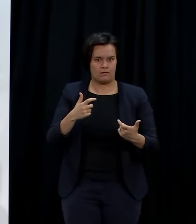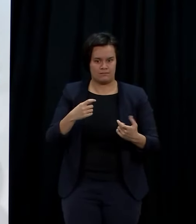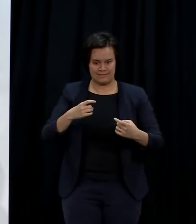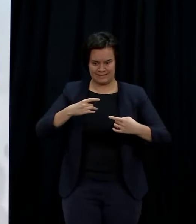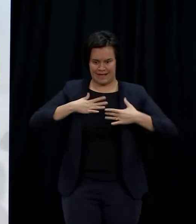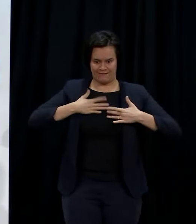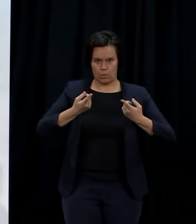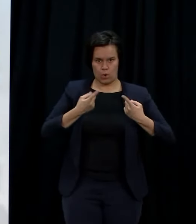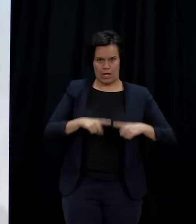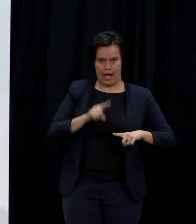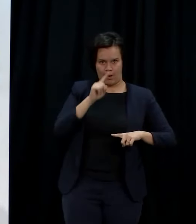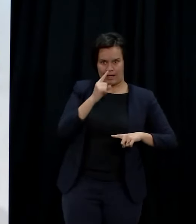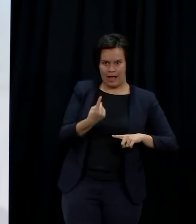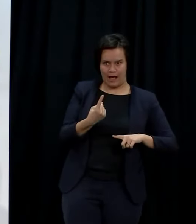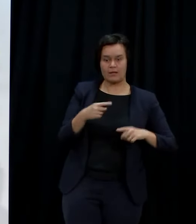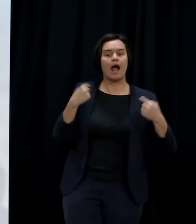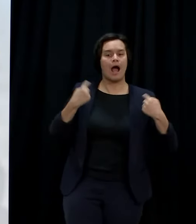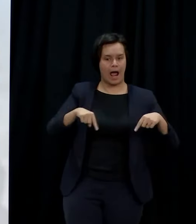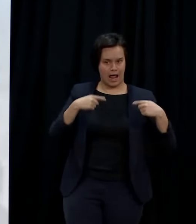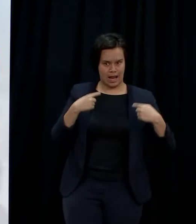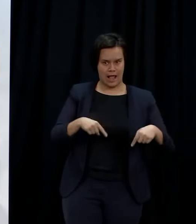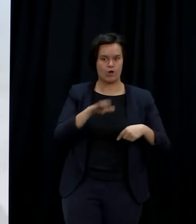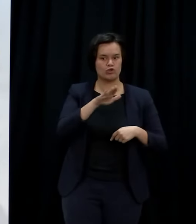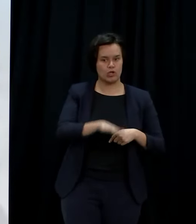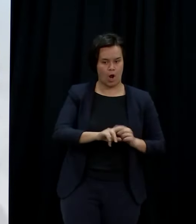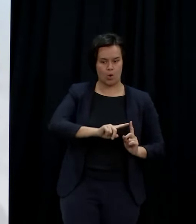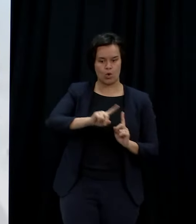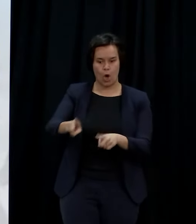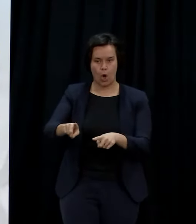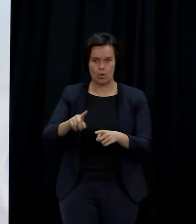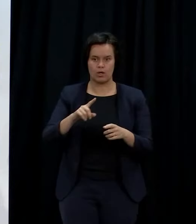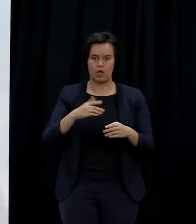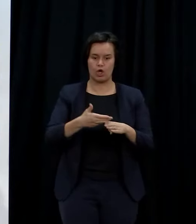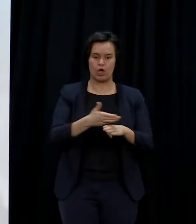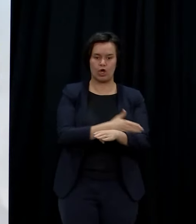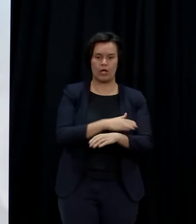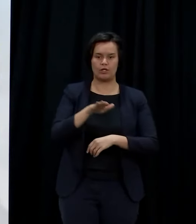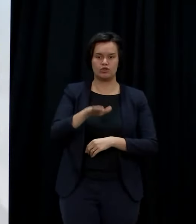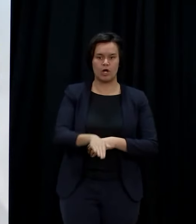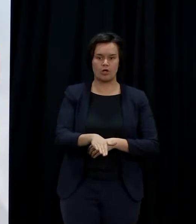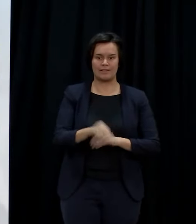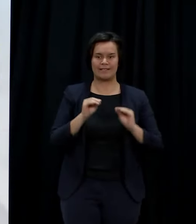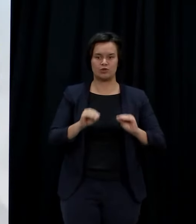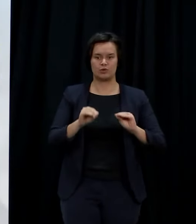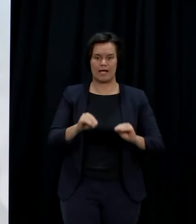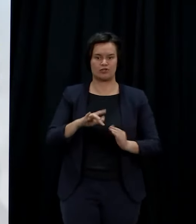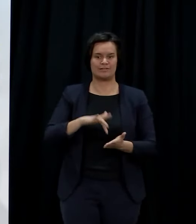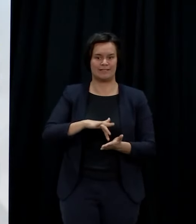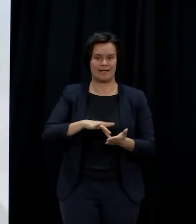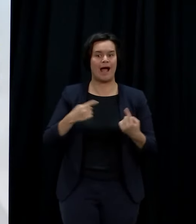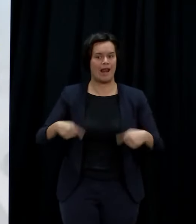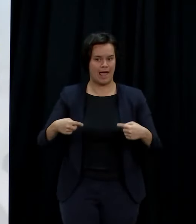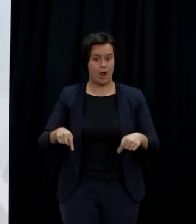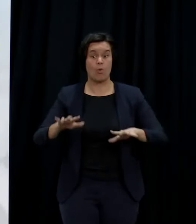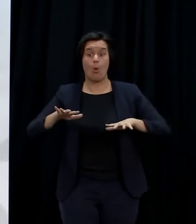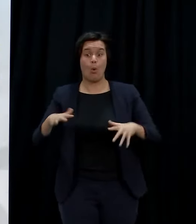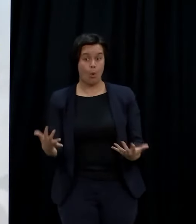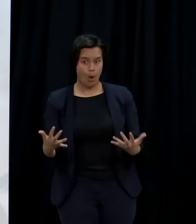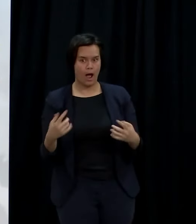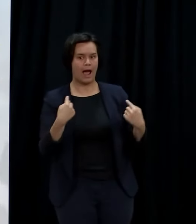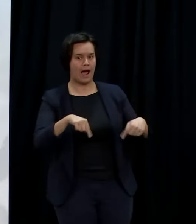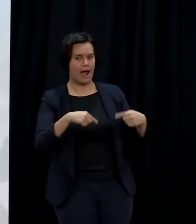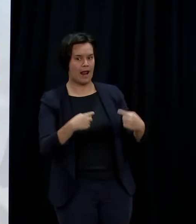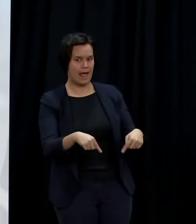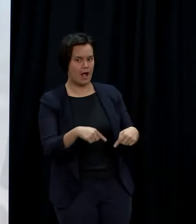their ECEs, and there are minor arrangements that can be made to someone's bubble in order to ensure care